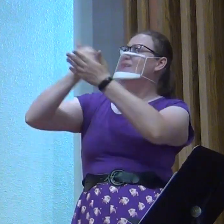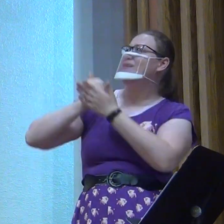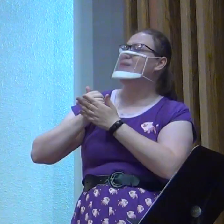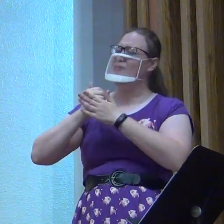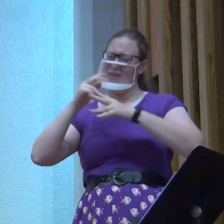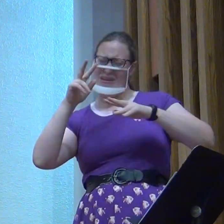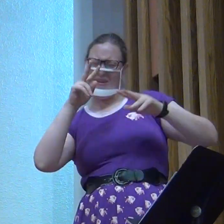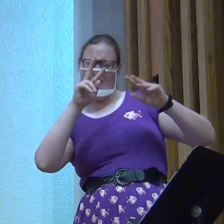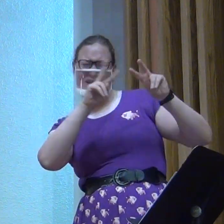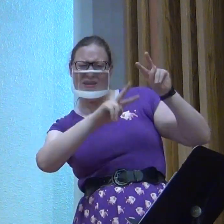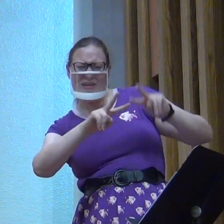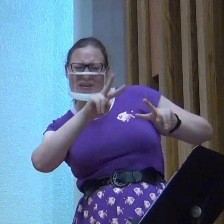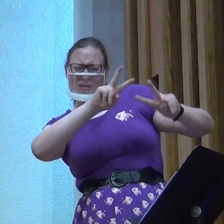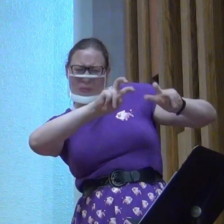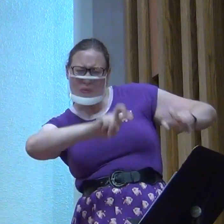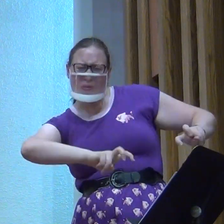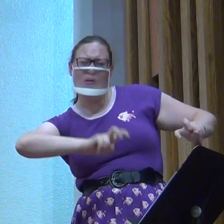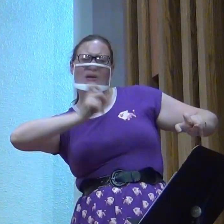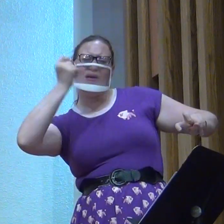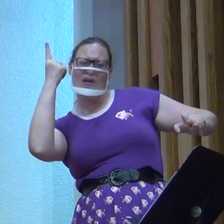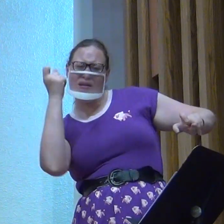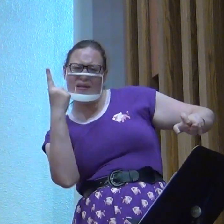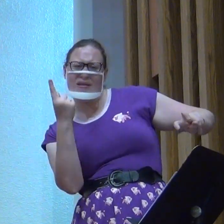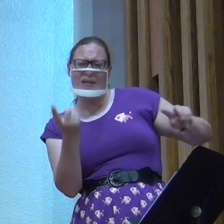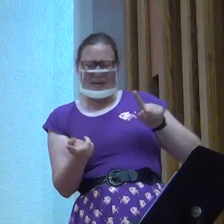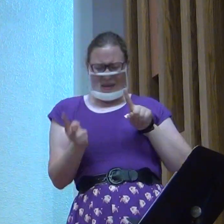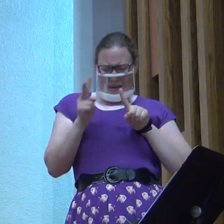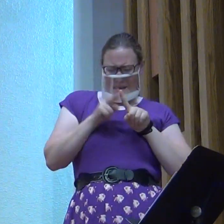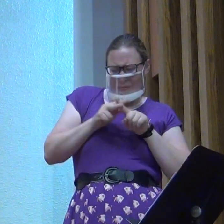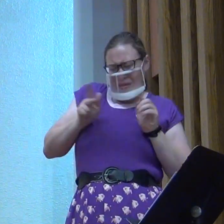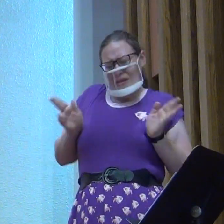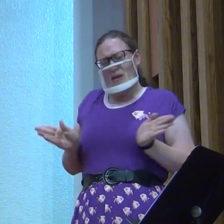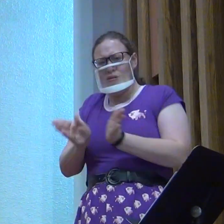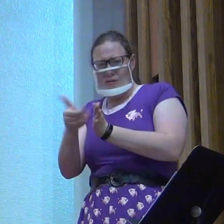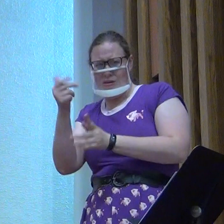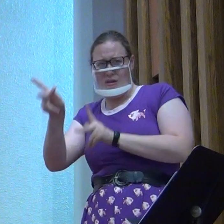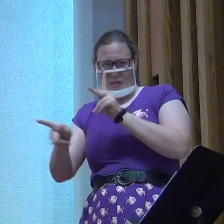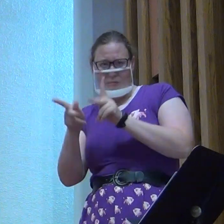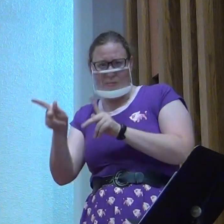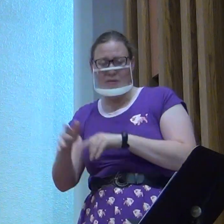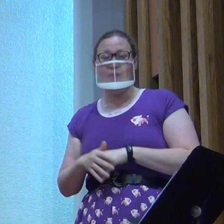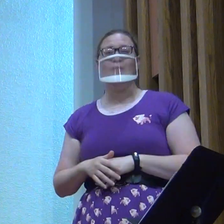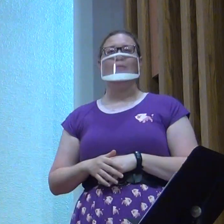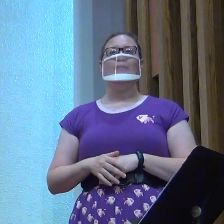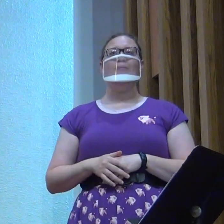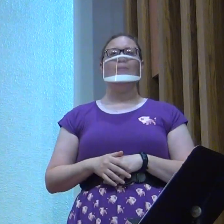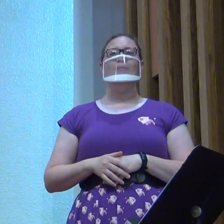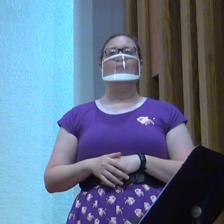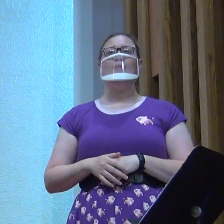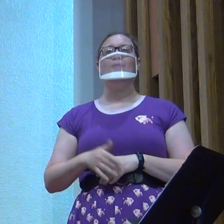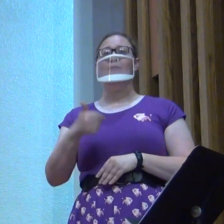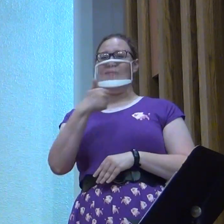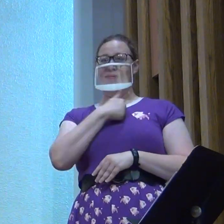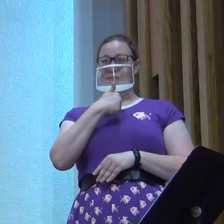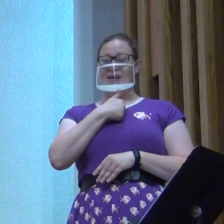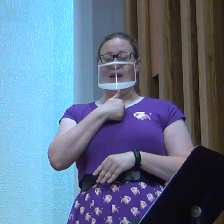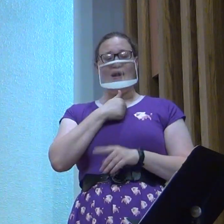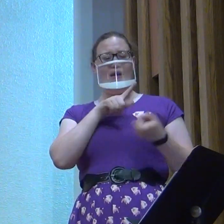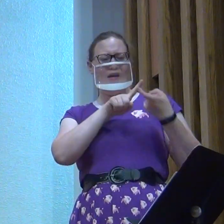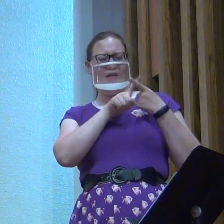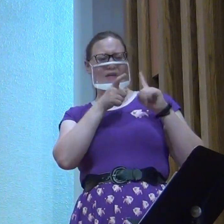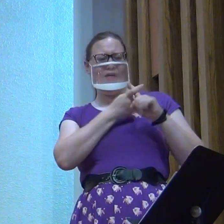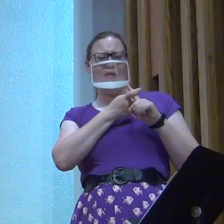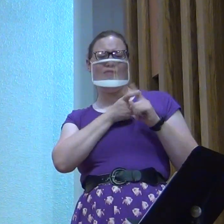Christ, keep them ourselves, and help others to do the same. I was meeting with a friend of